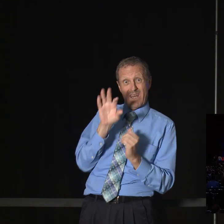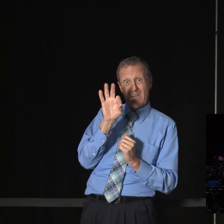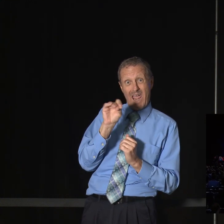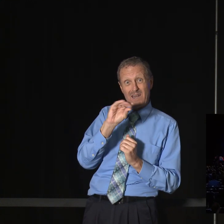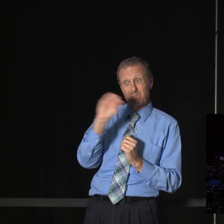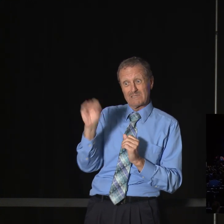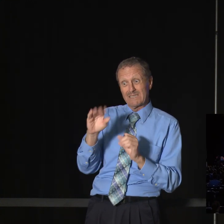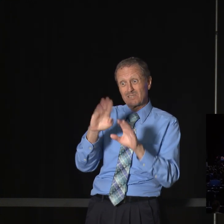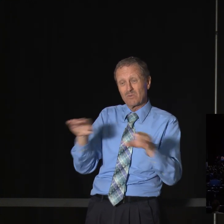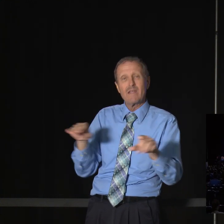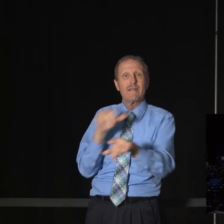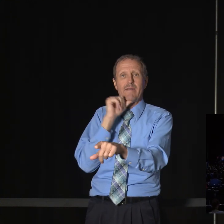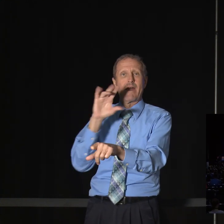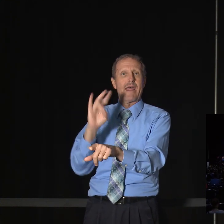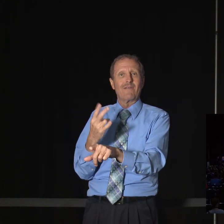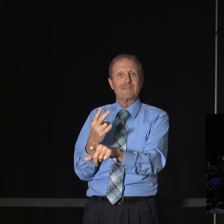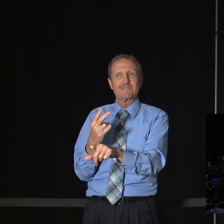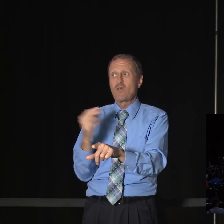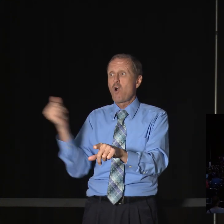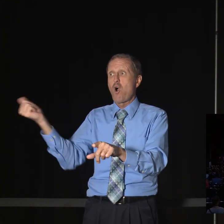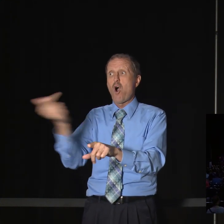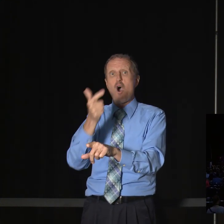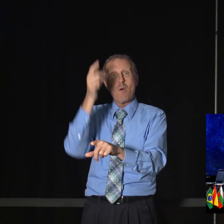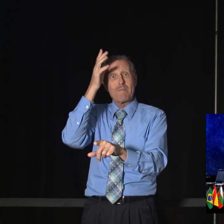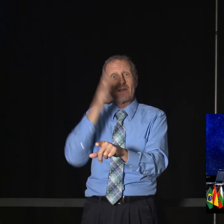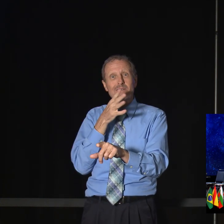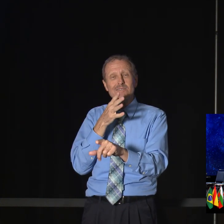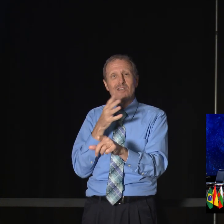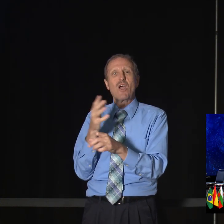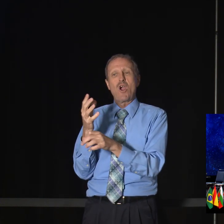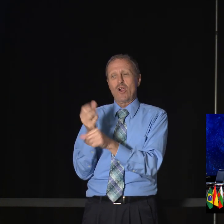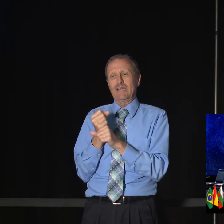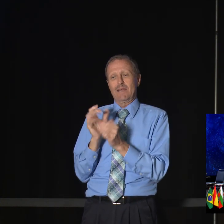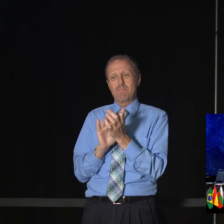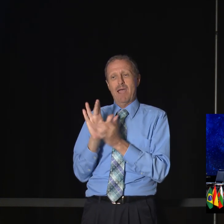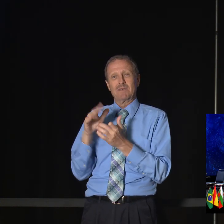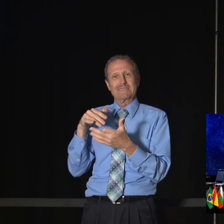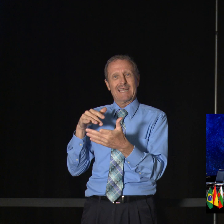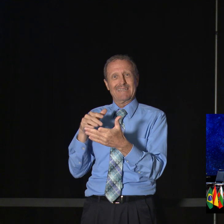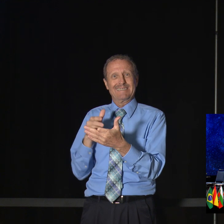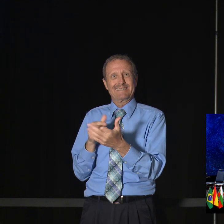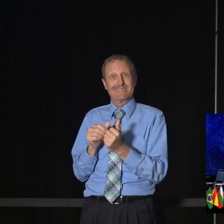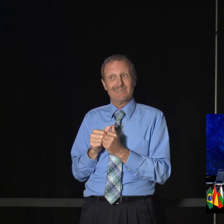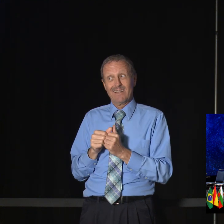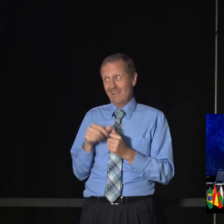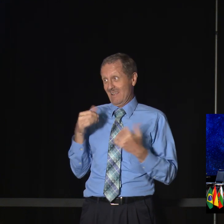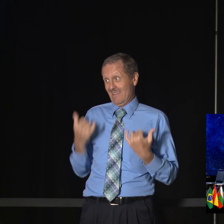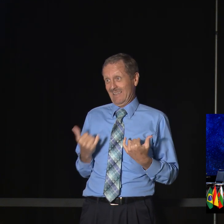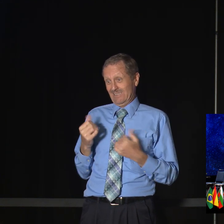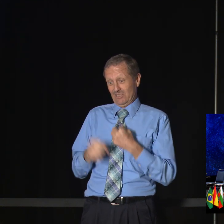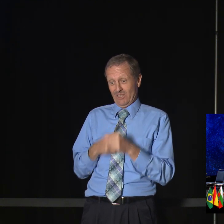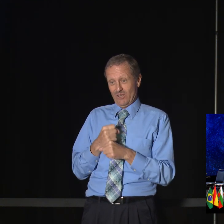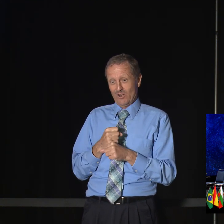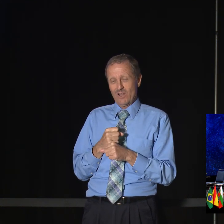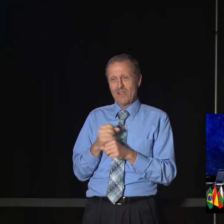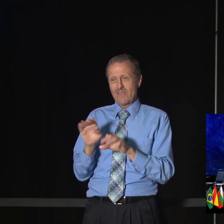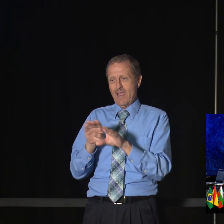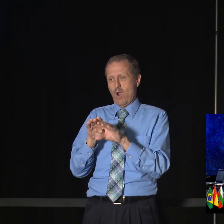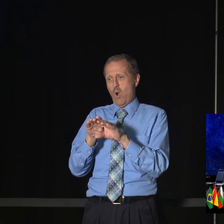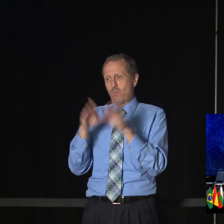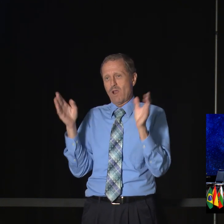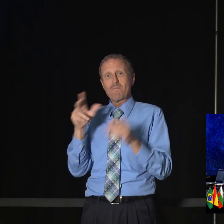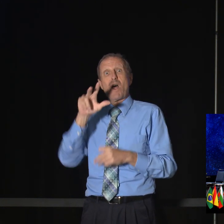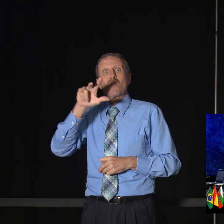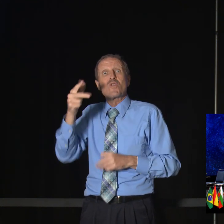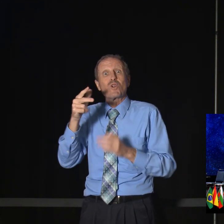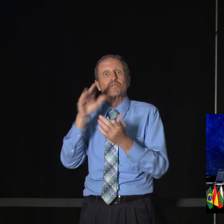are not Adventists, and all their parents are receiving Bible studies through that. And this year, they were able to open the third